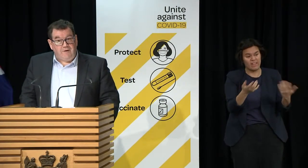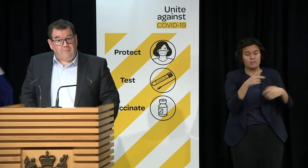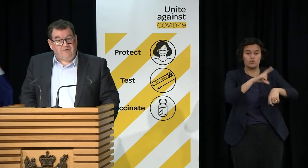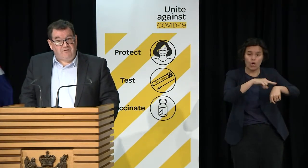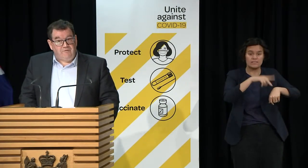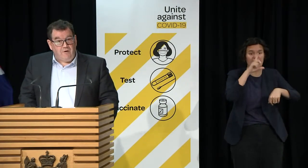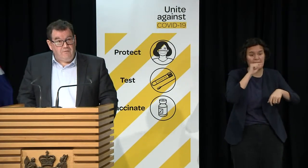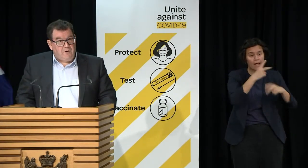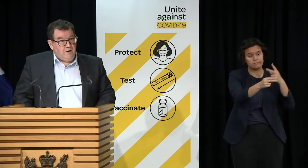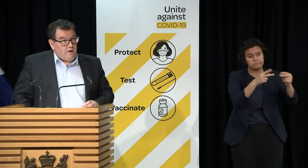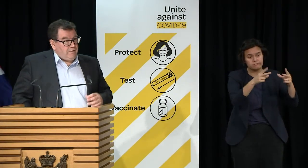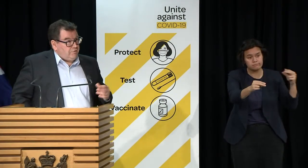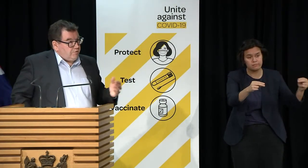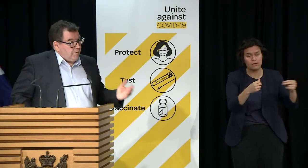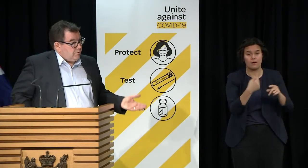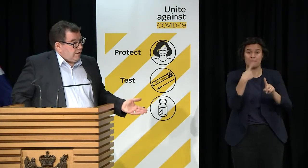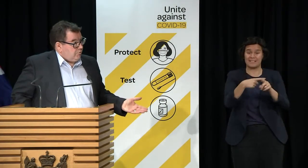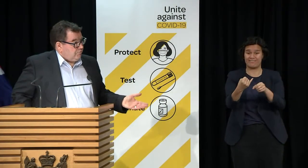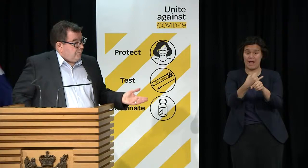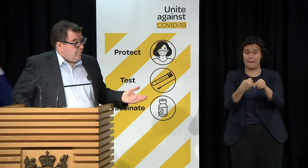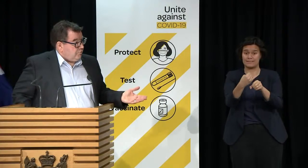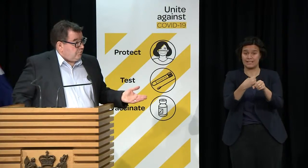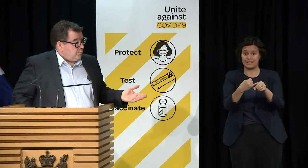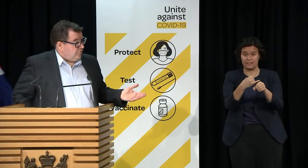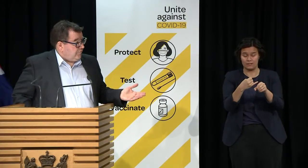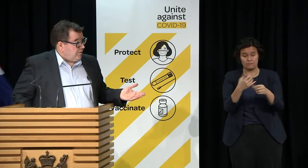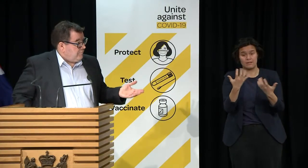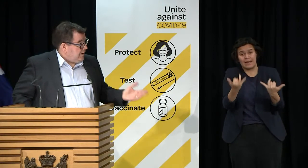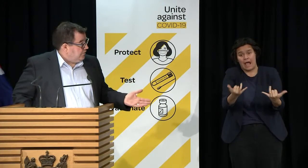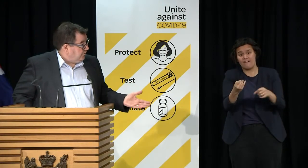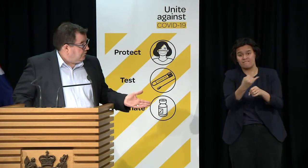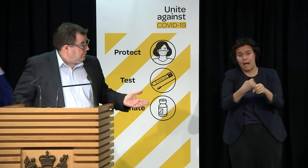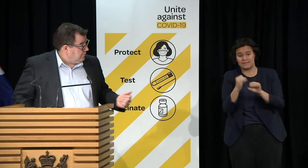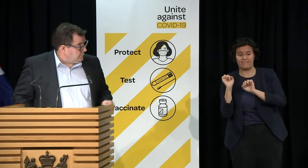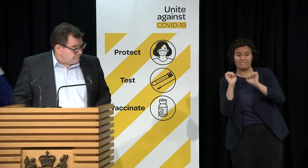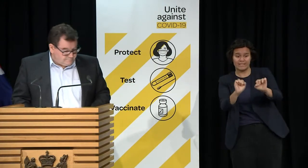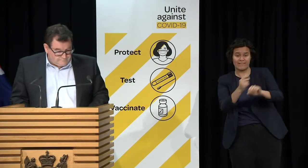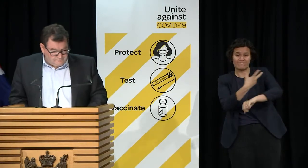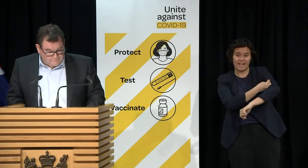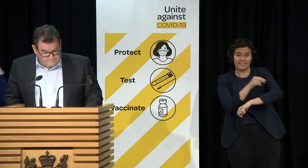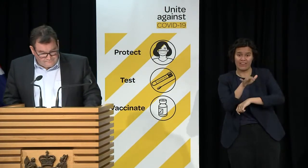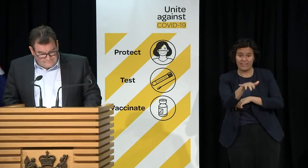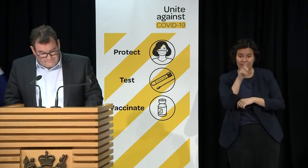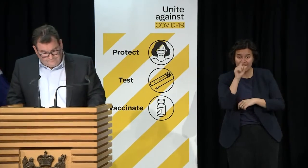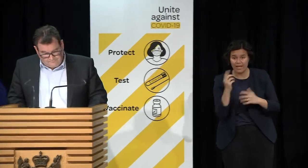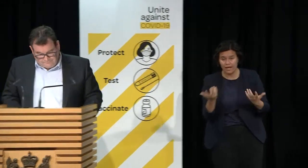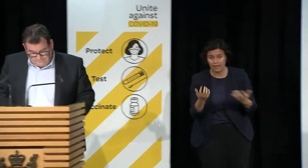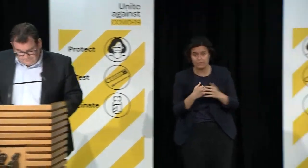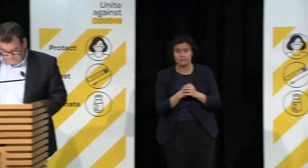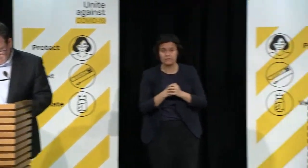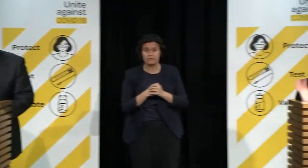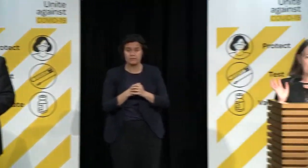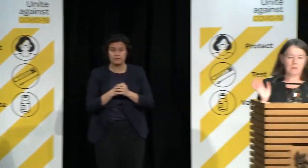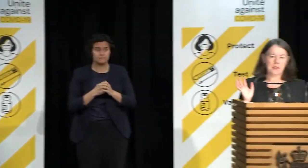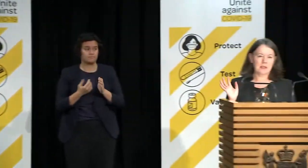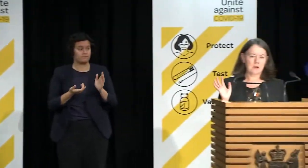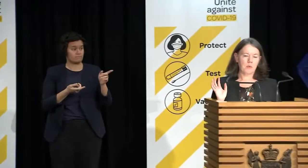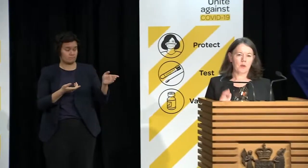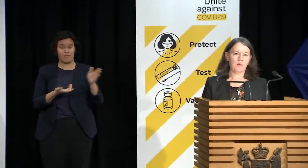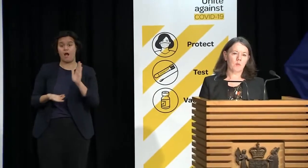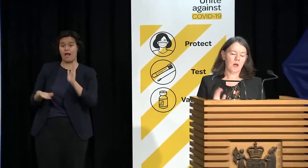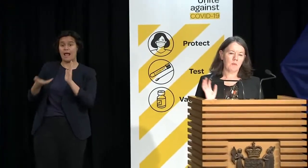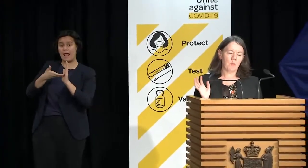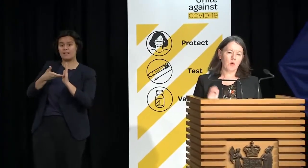and pharmacies involved. I think Dr. McElnay was referring to a specific event. That's right. It's a very specific initiative, but